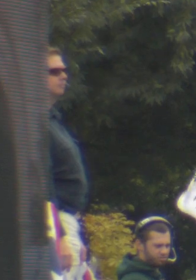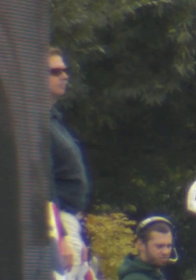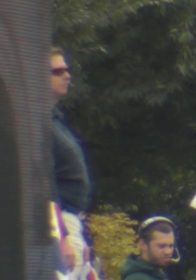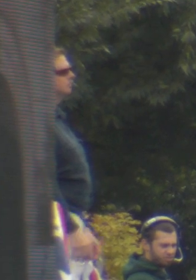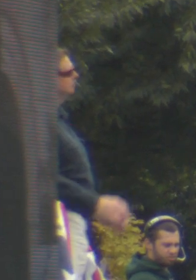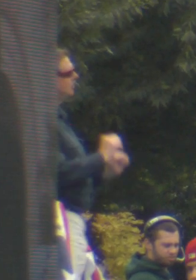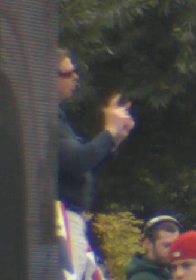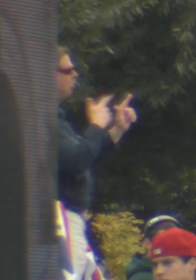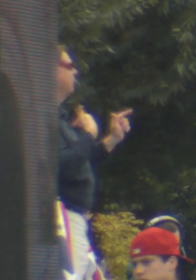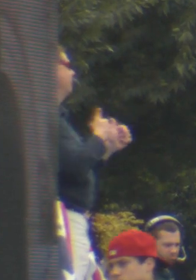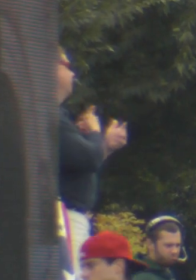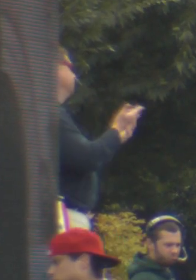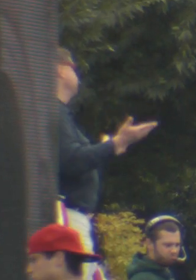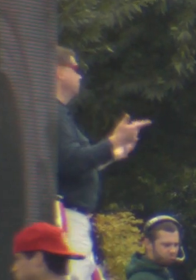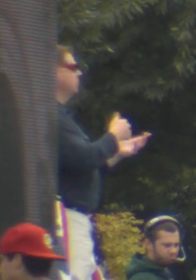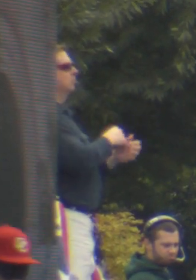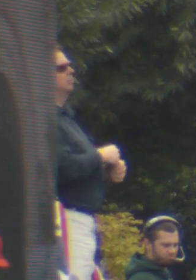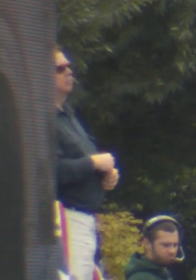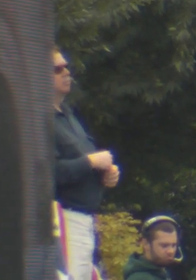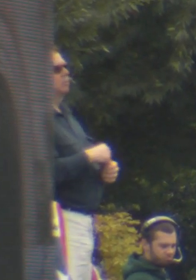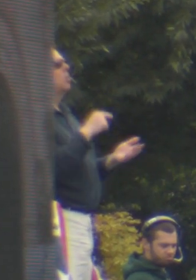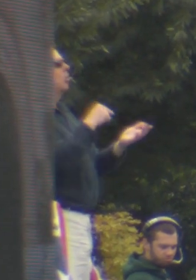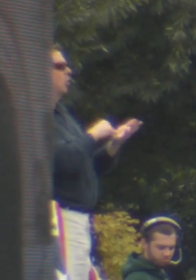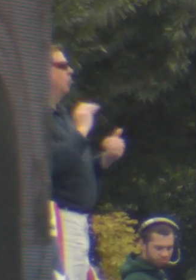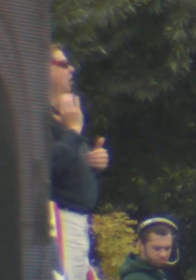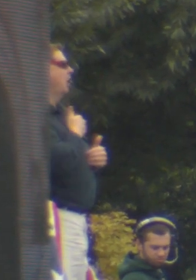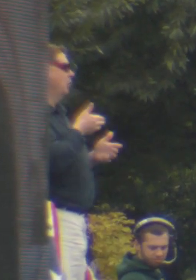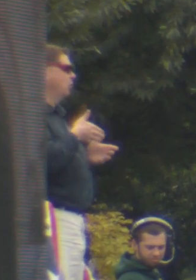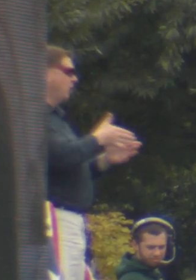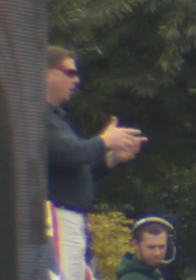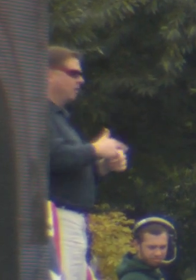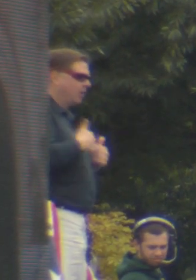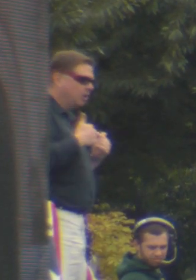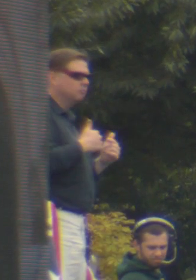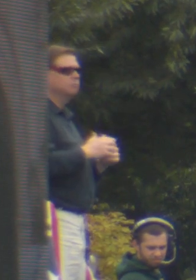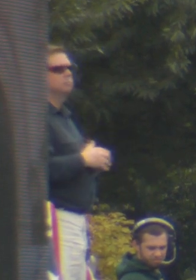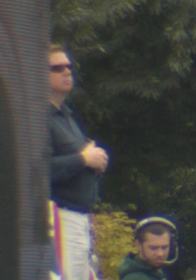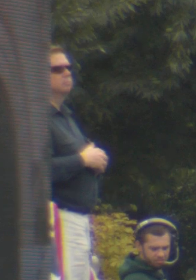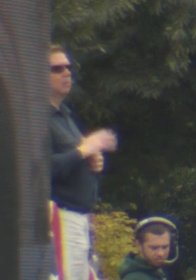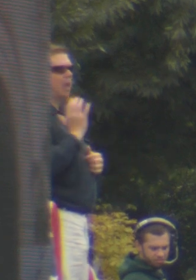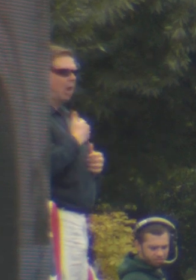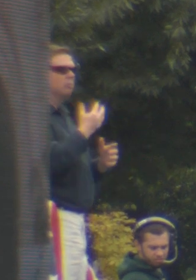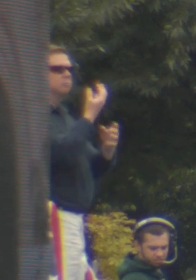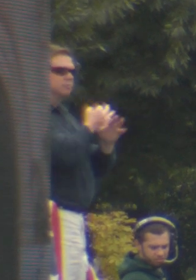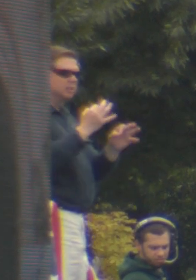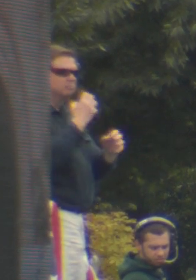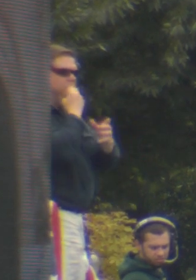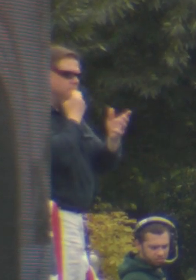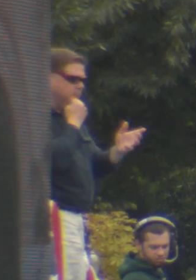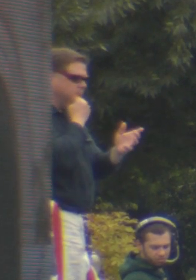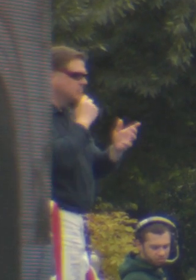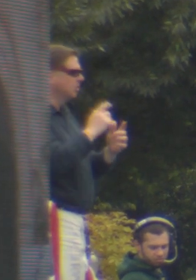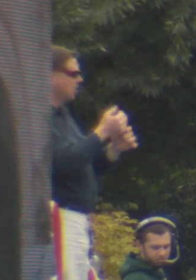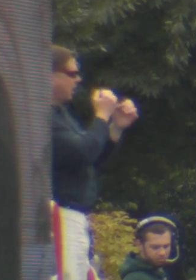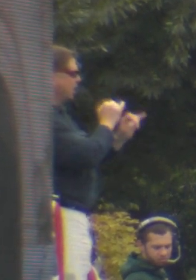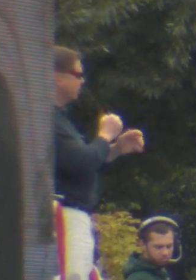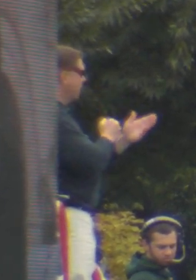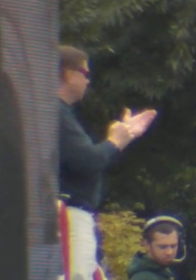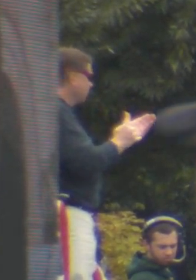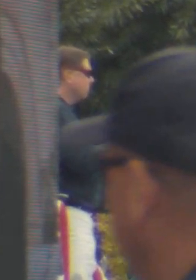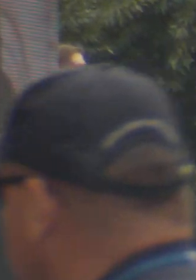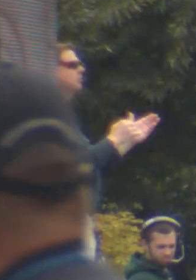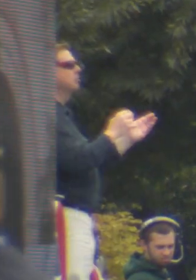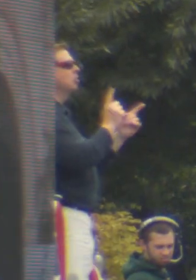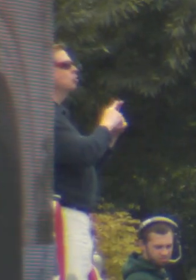All of us owe our way of life, our cherished freedoms, and our independence to